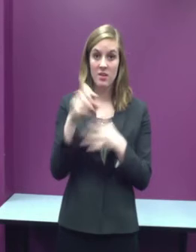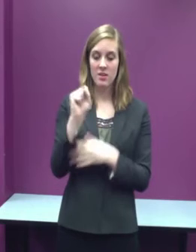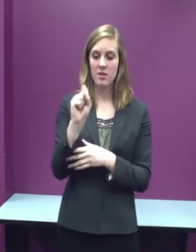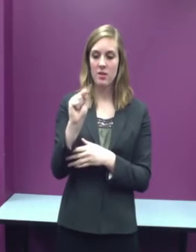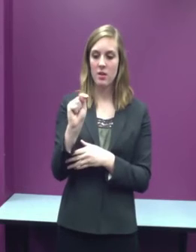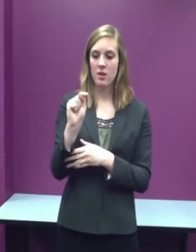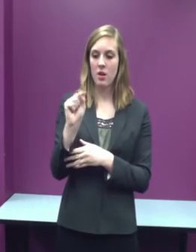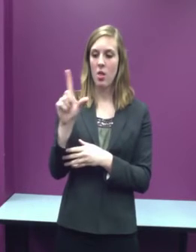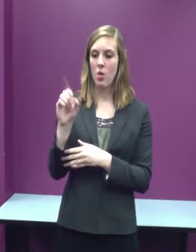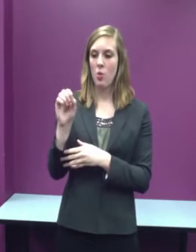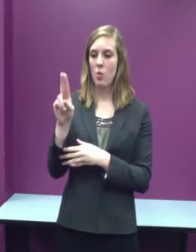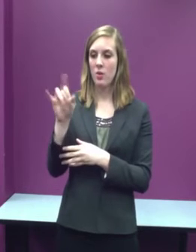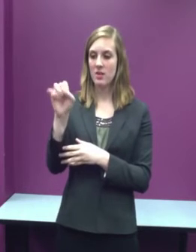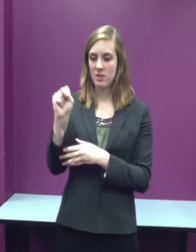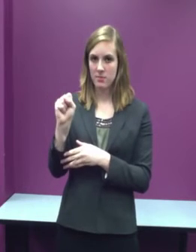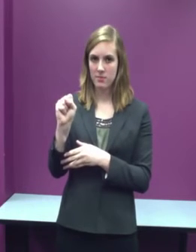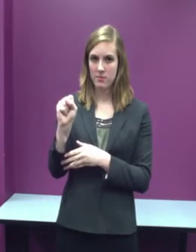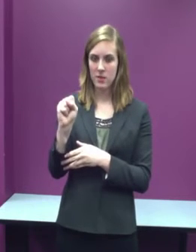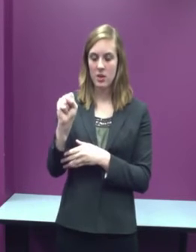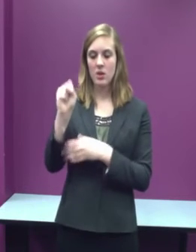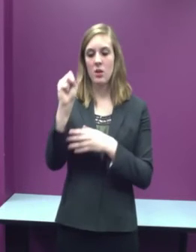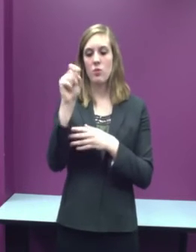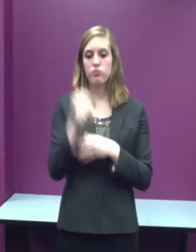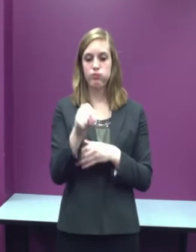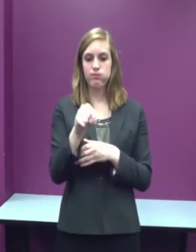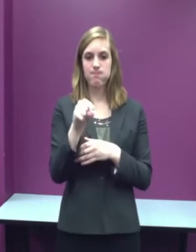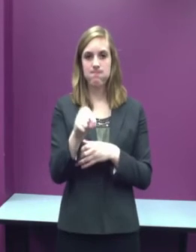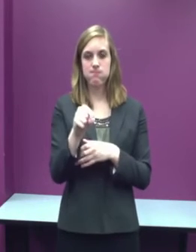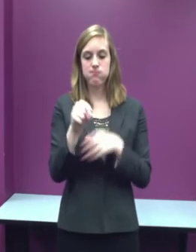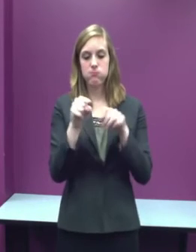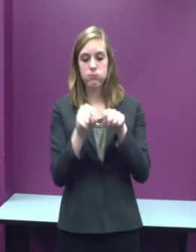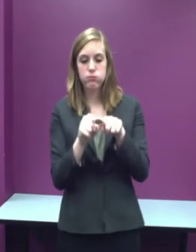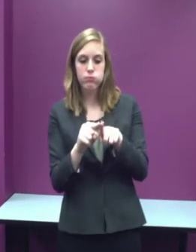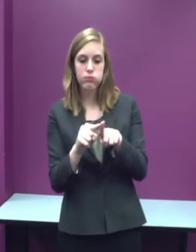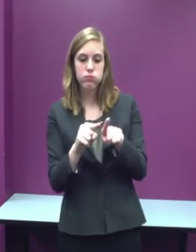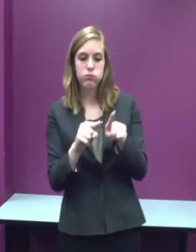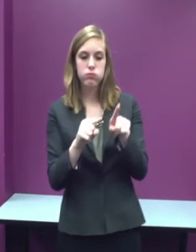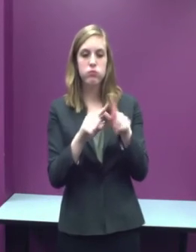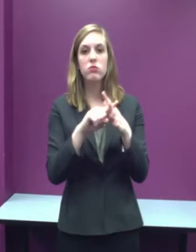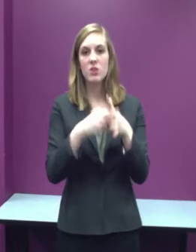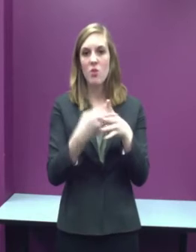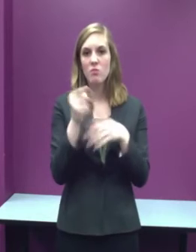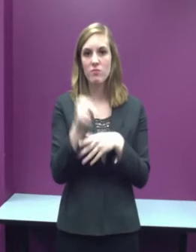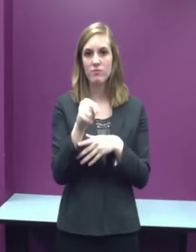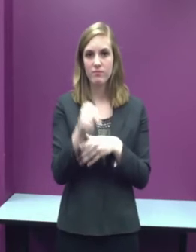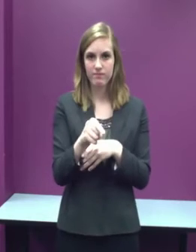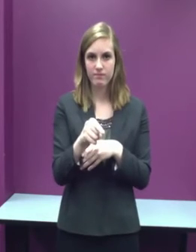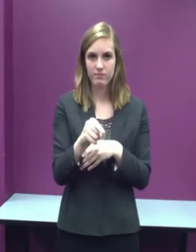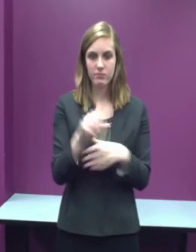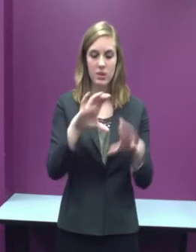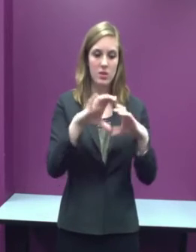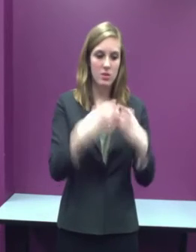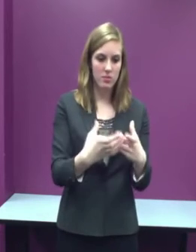skills. Among them, a man named York, Clark's slave and companion since